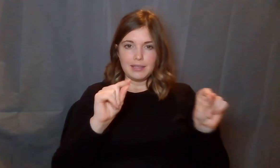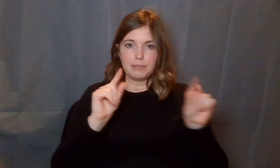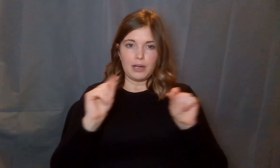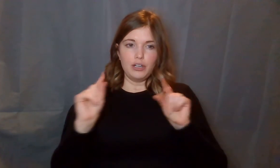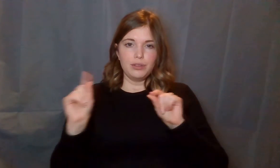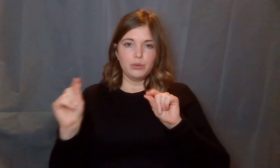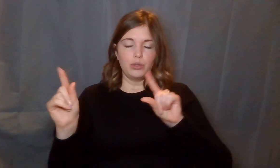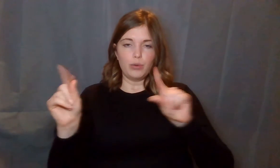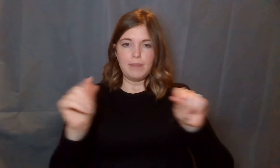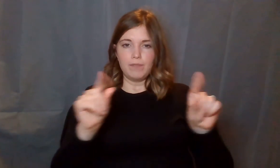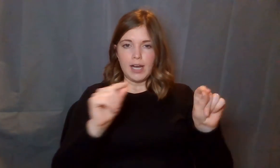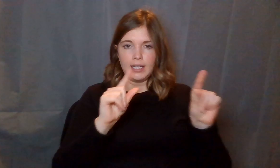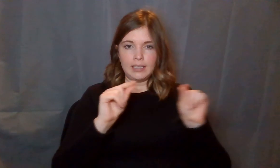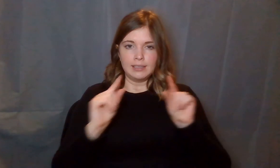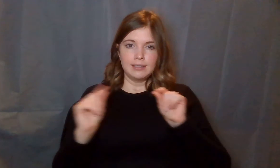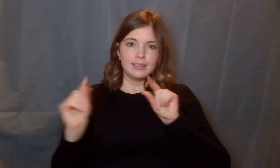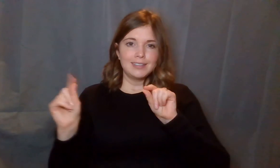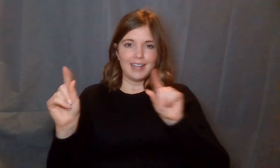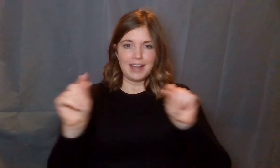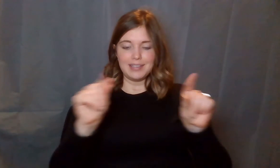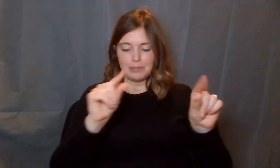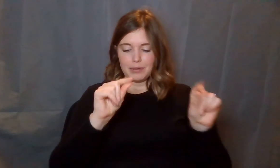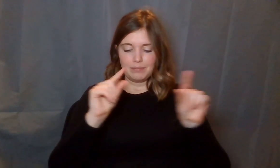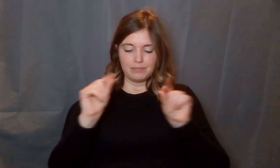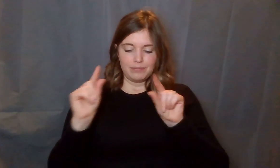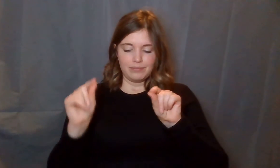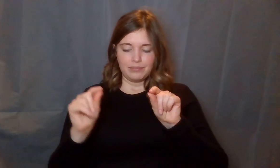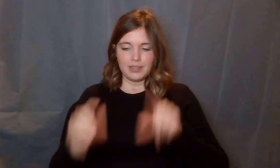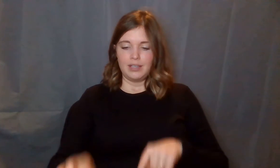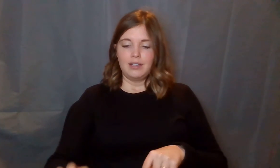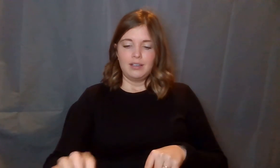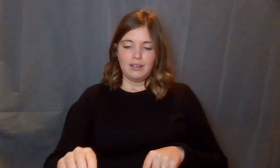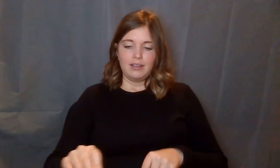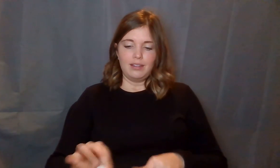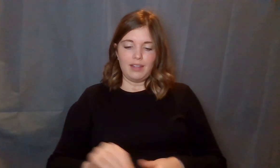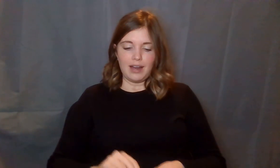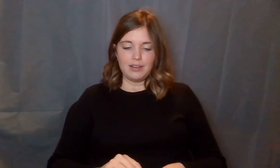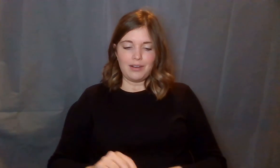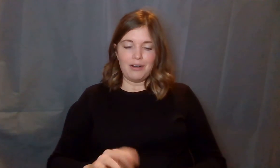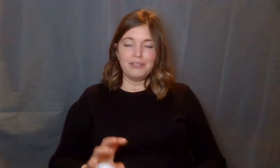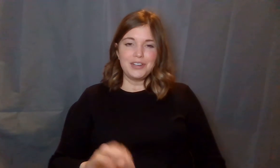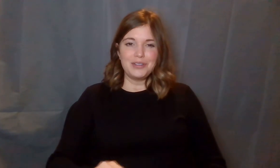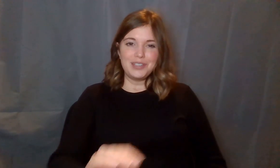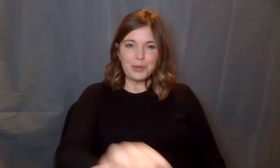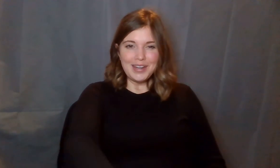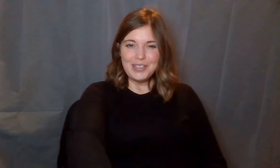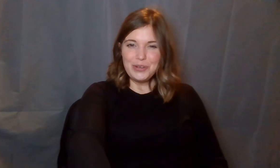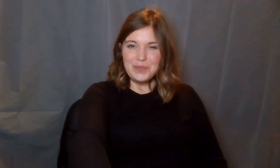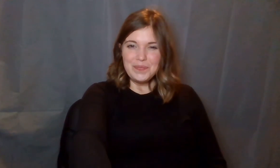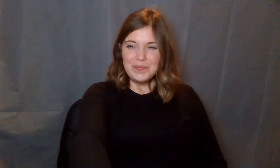Gossip. Heard it through the grapevine. Gossip. And that is all for Unit 22.